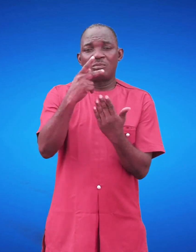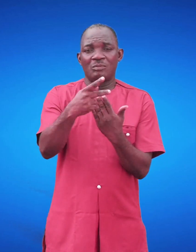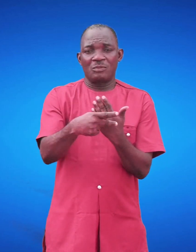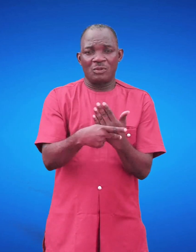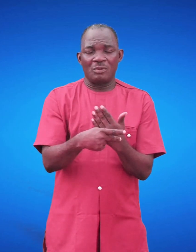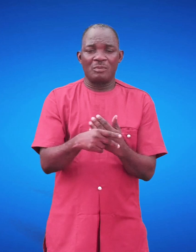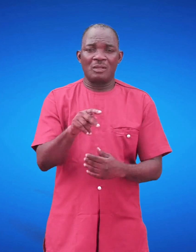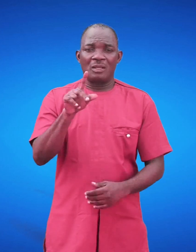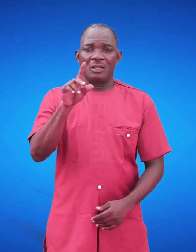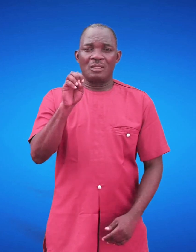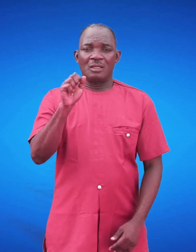LEAP program.